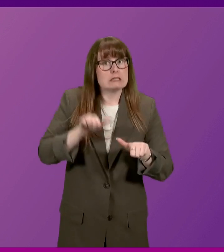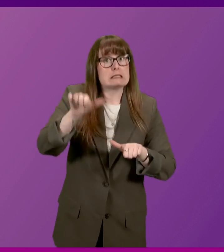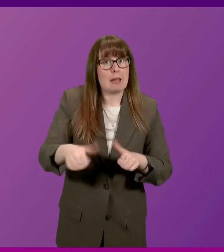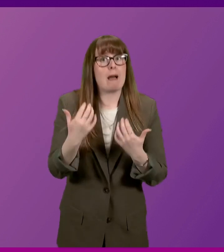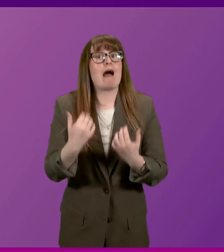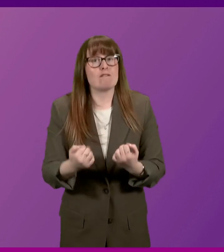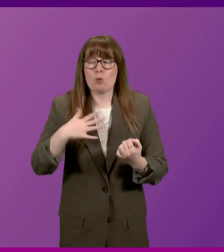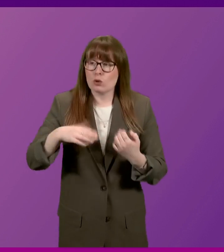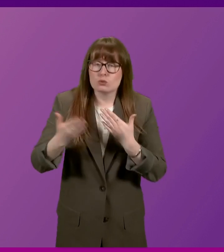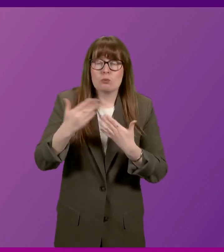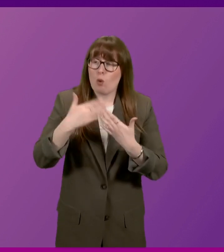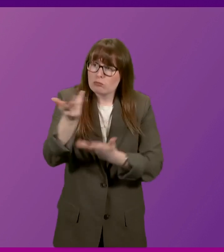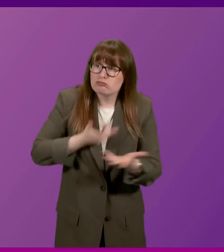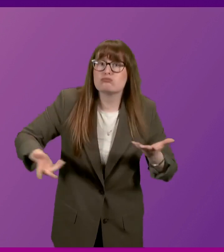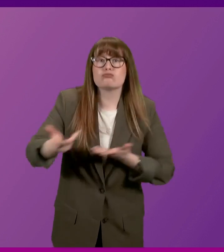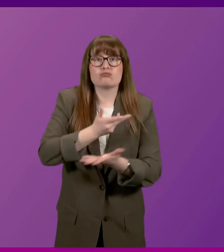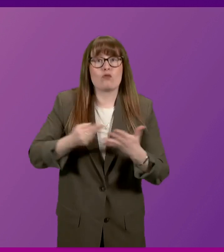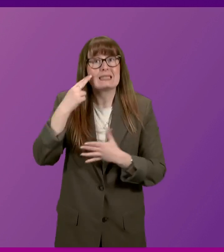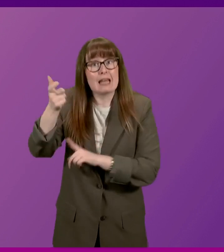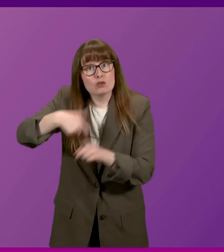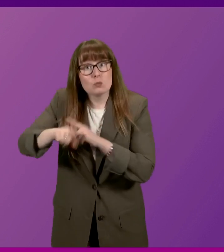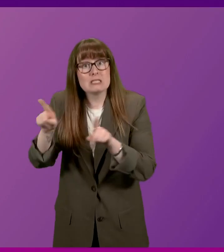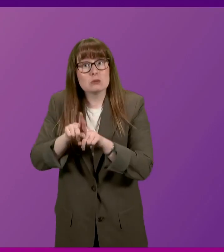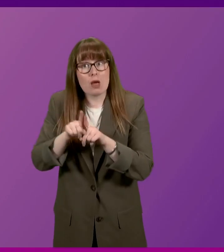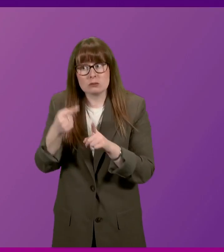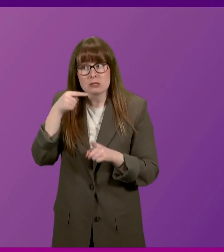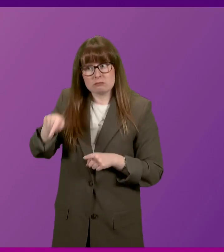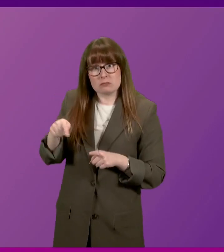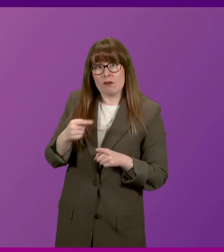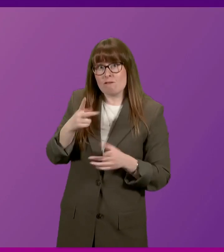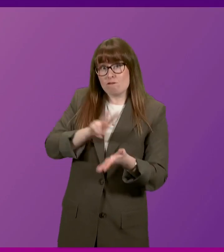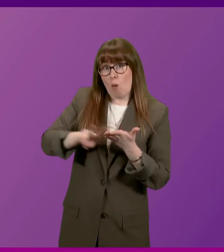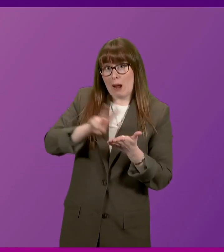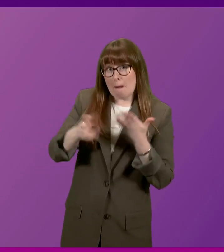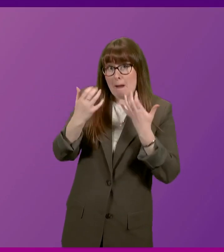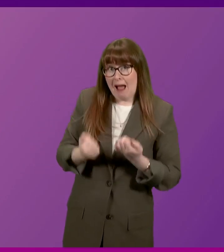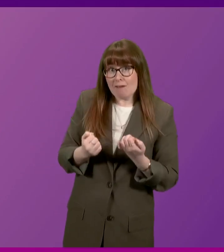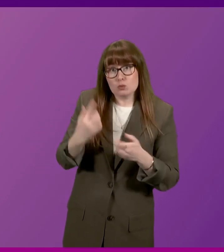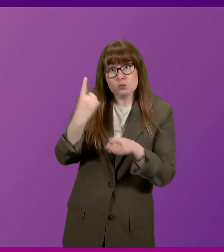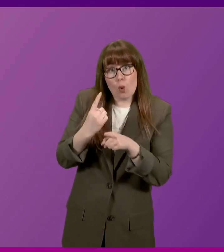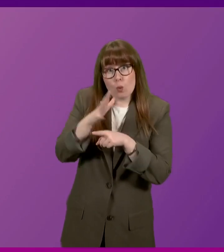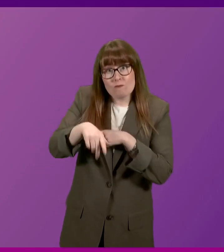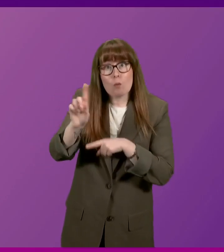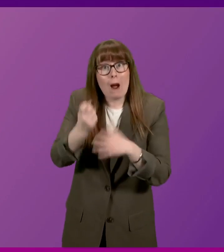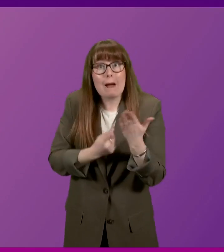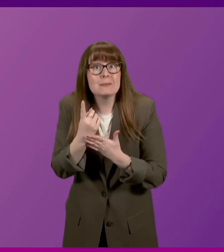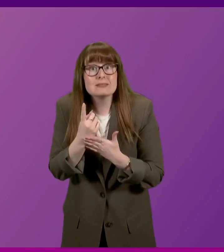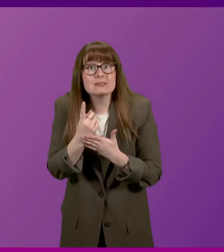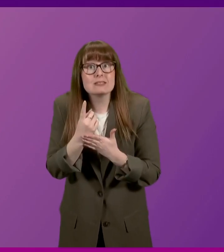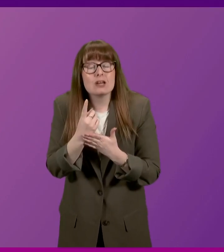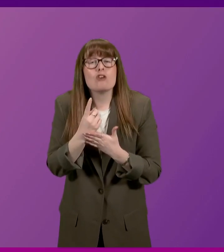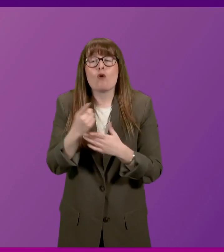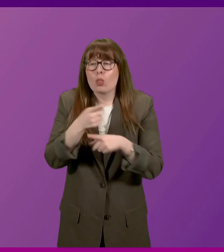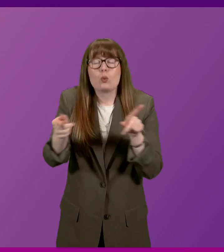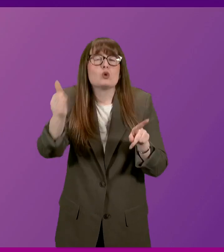open up some of the discussion in the deaf community by saying, here's some vocabulary to talk about it. This is what people who know